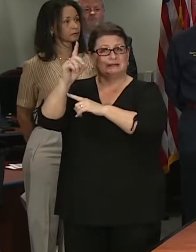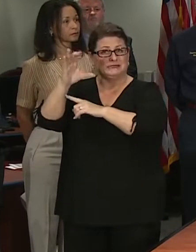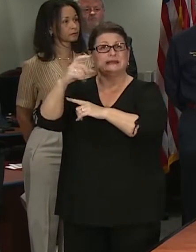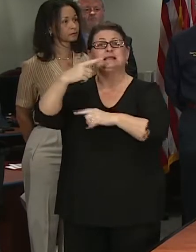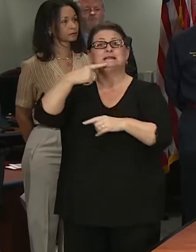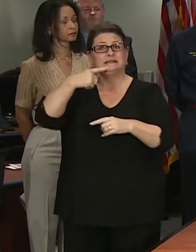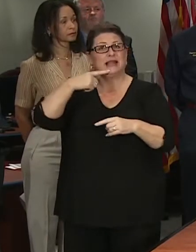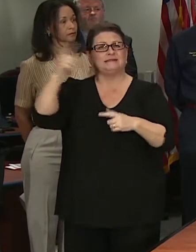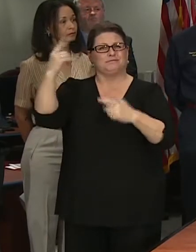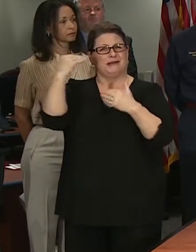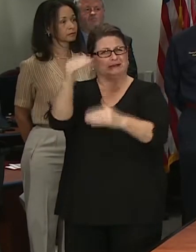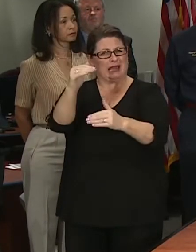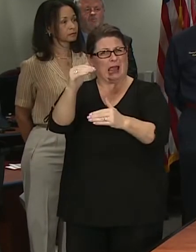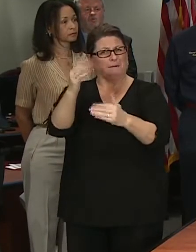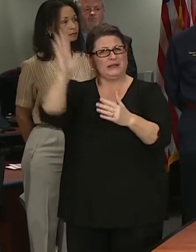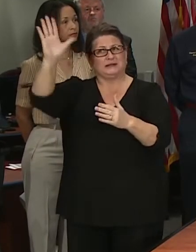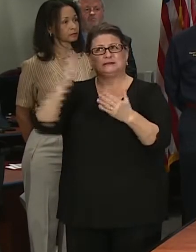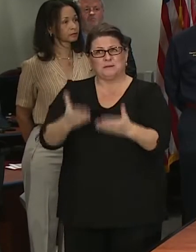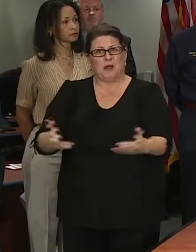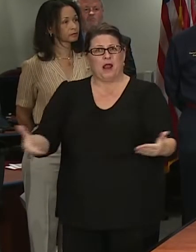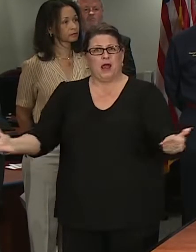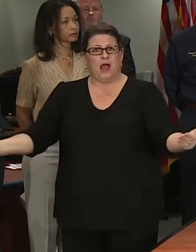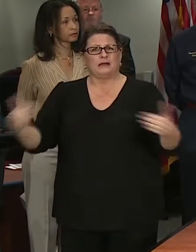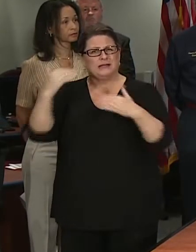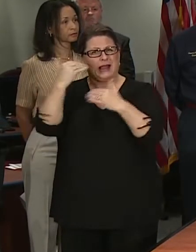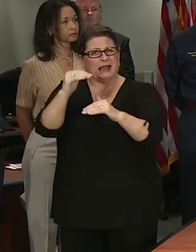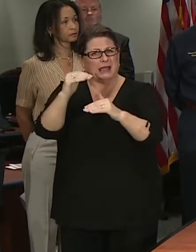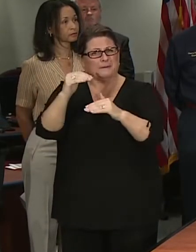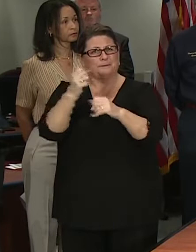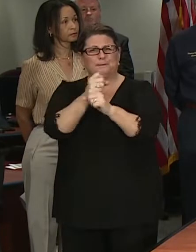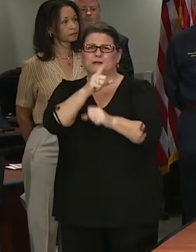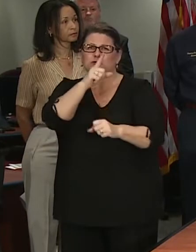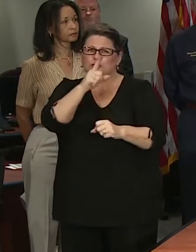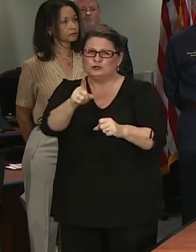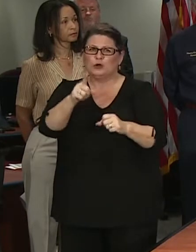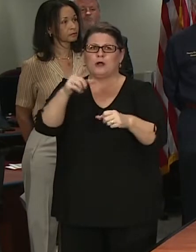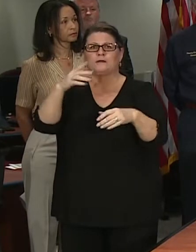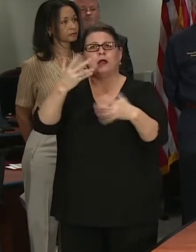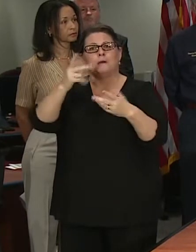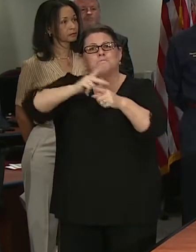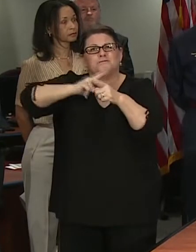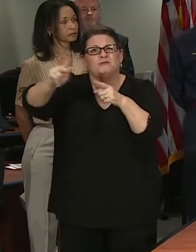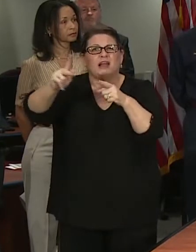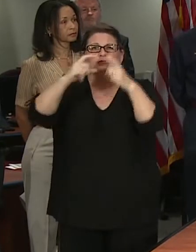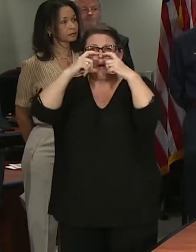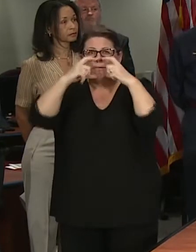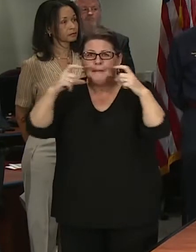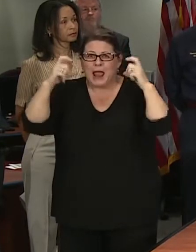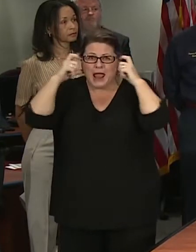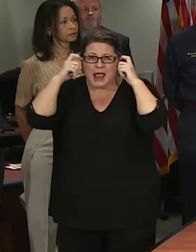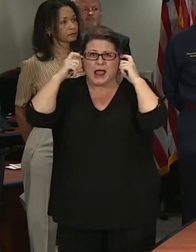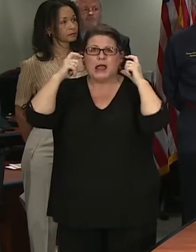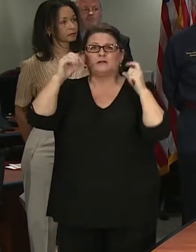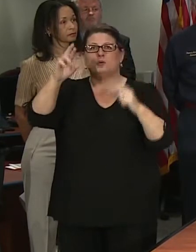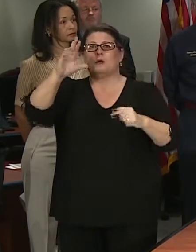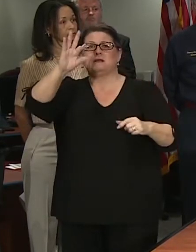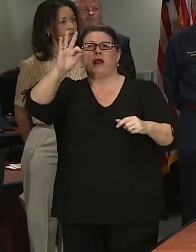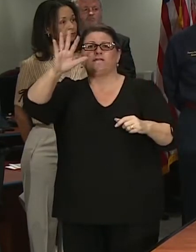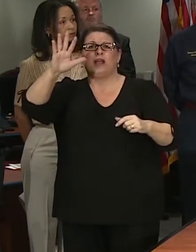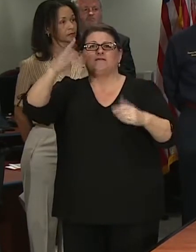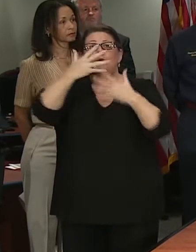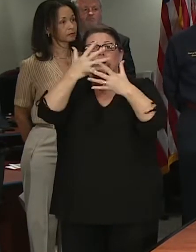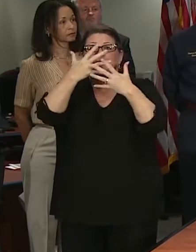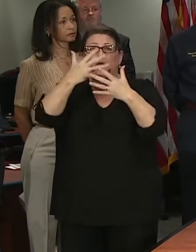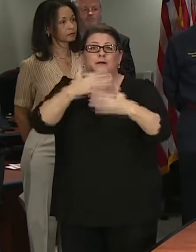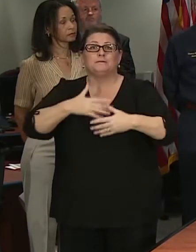are limited. It is important that we save the manufactured masks, be they surgical masks or N95 respirators, for